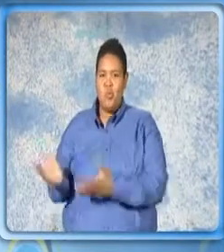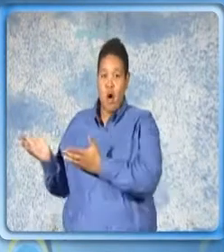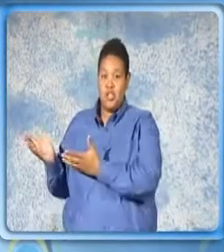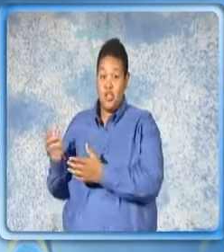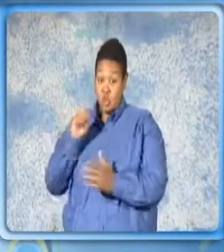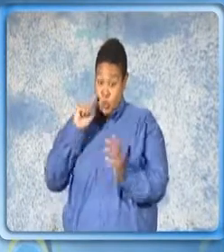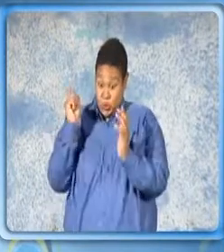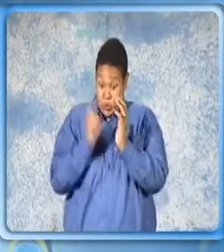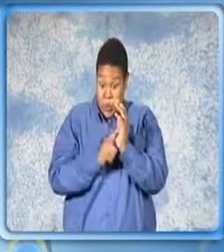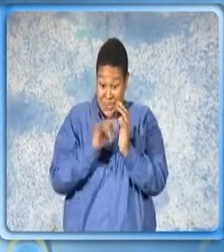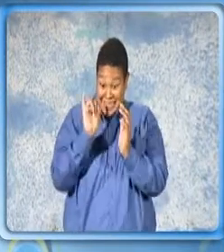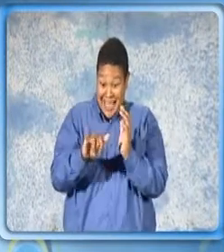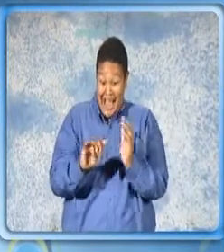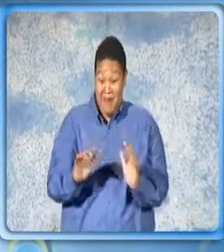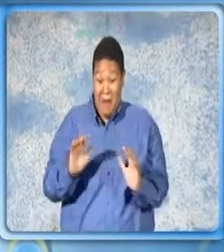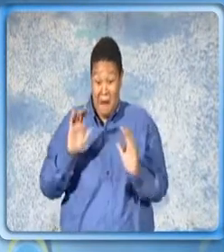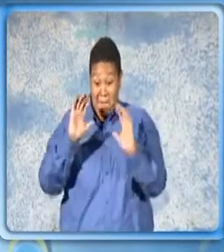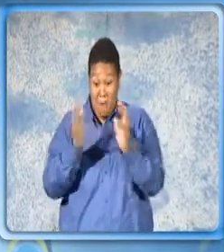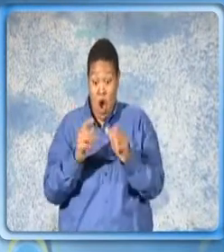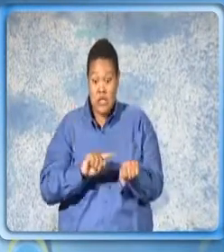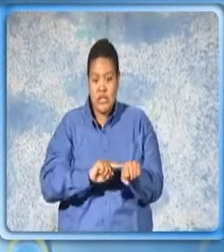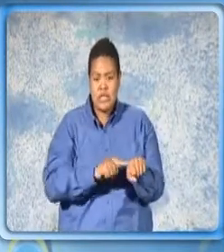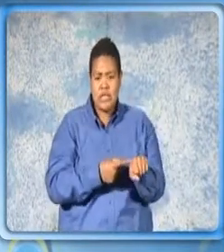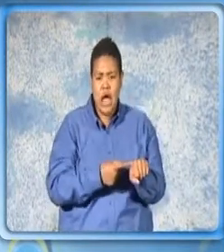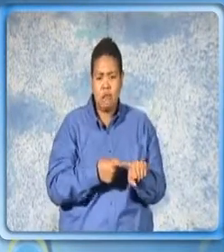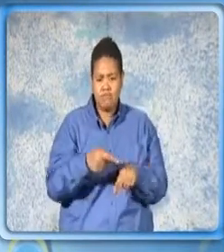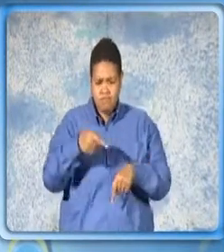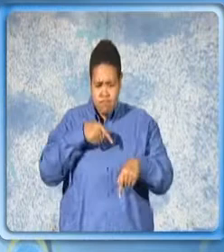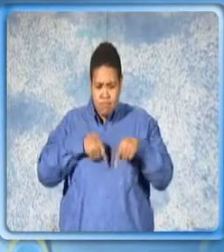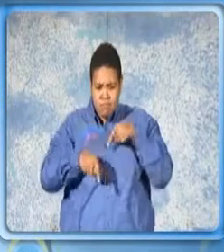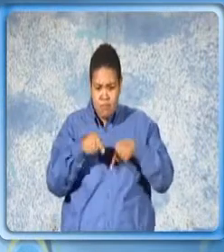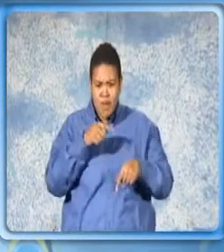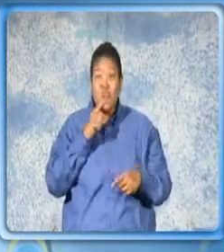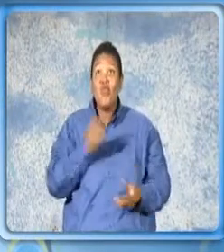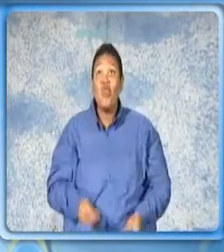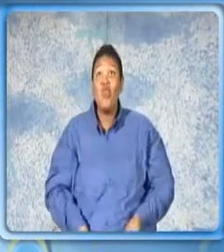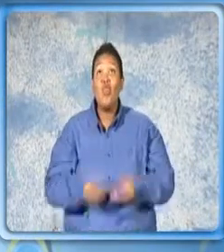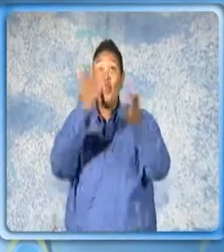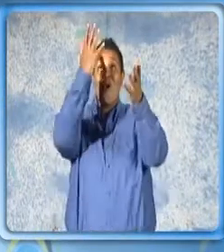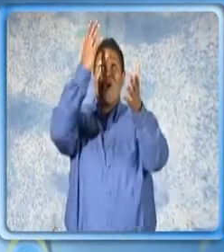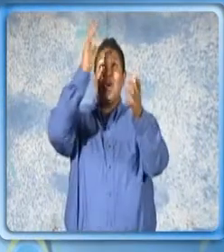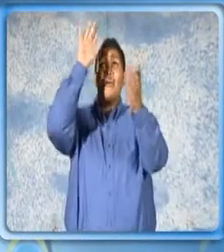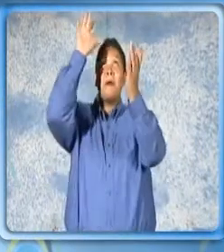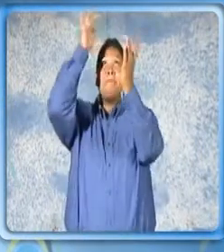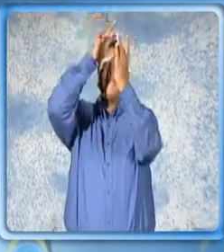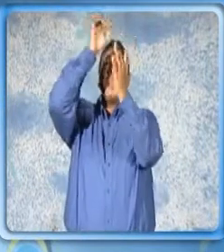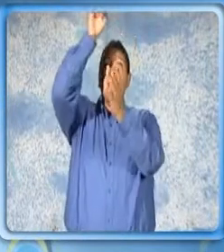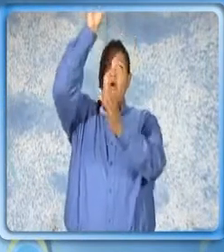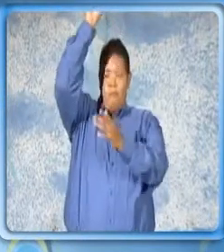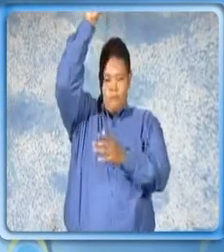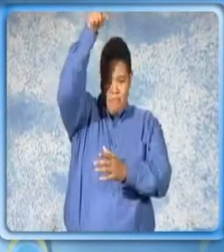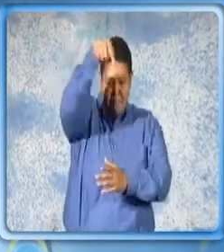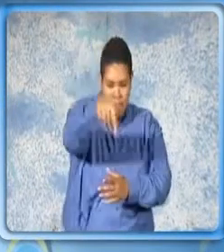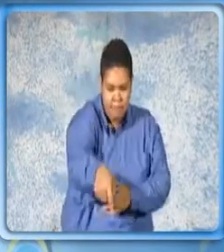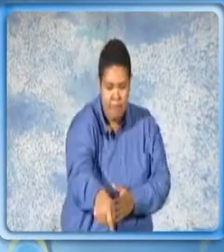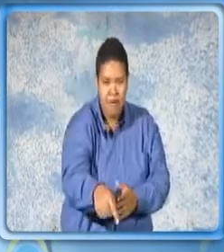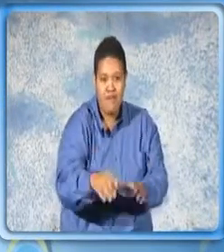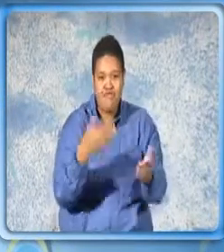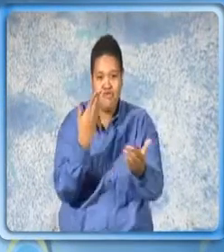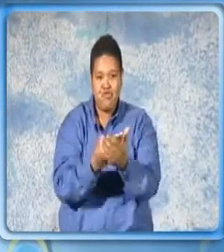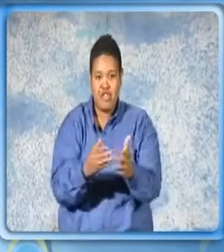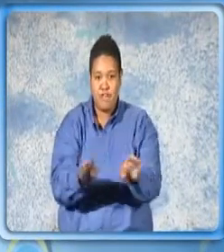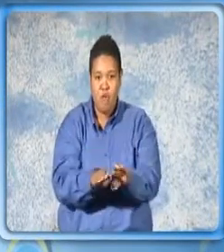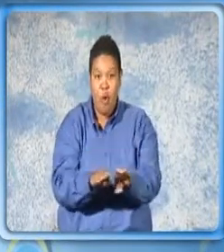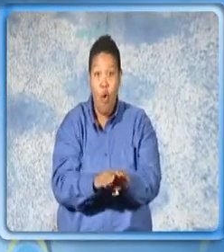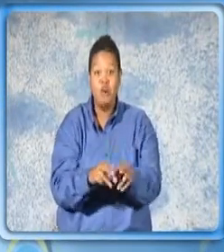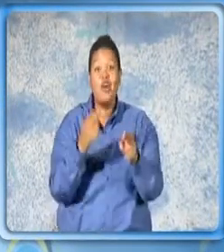Notice that the path of the ball starts to move back towards the ground after it reaches a particular point. This point is